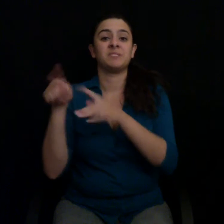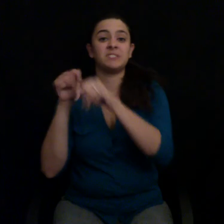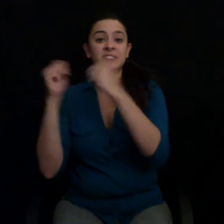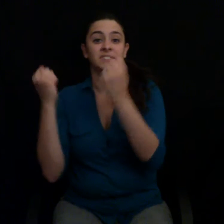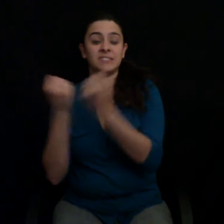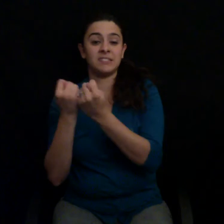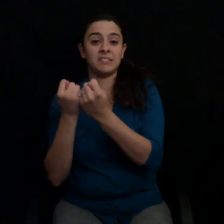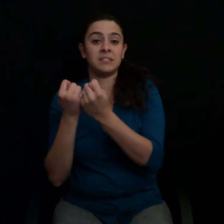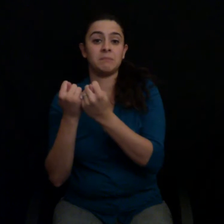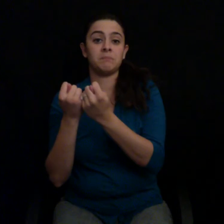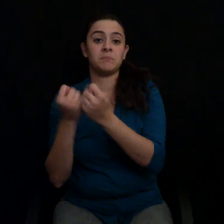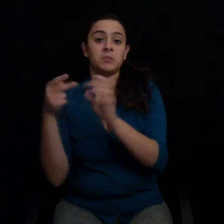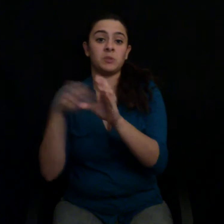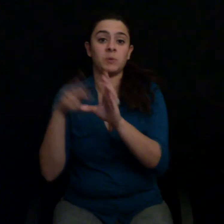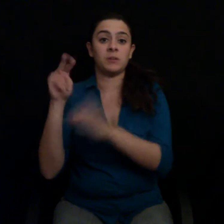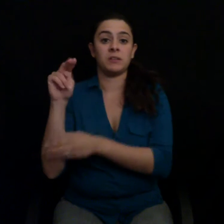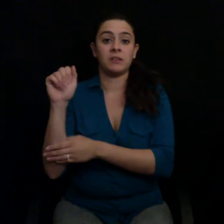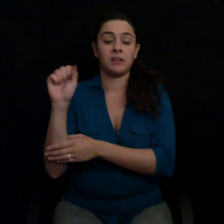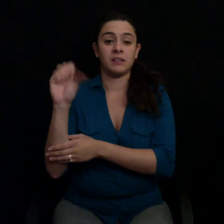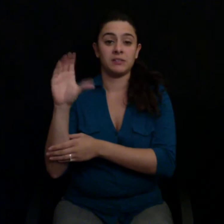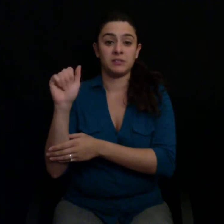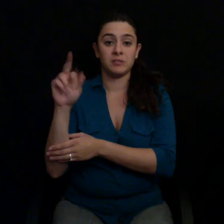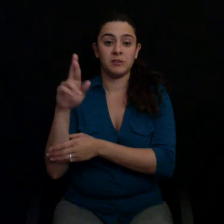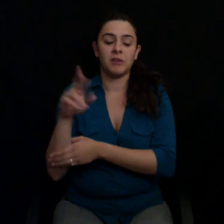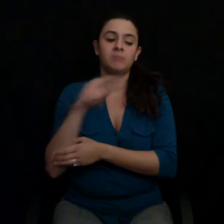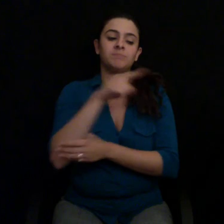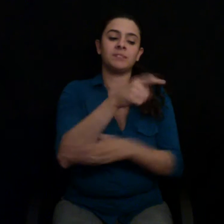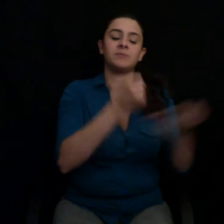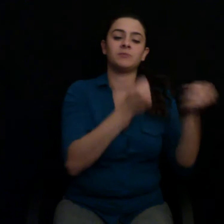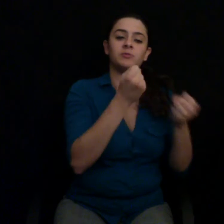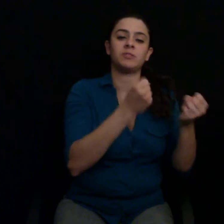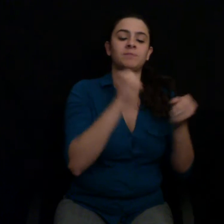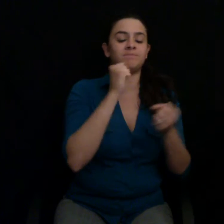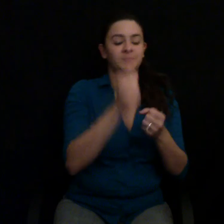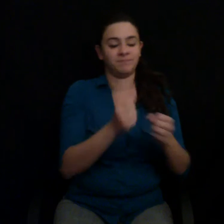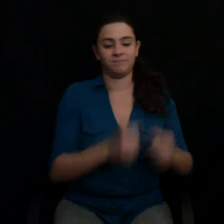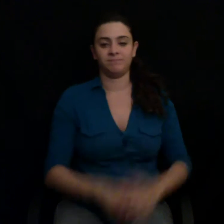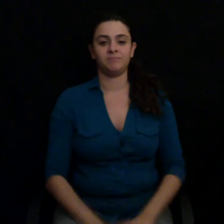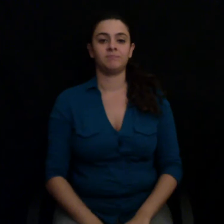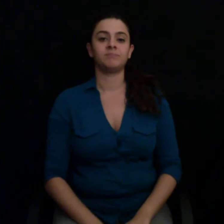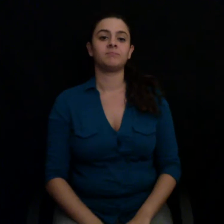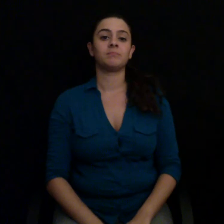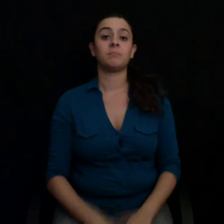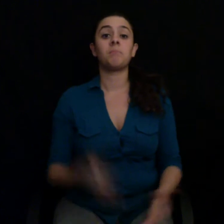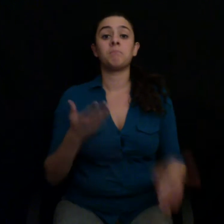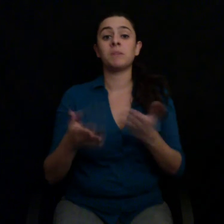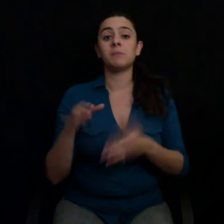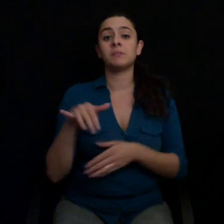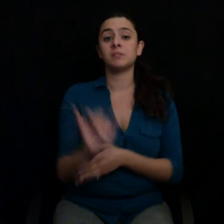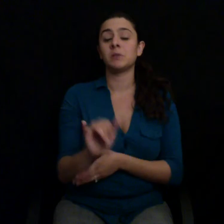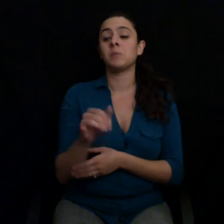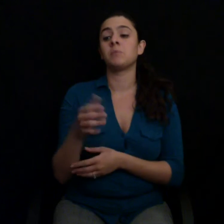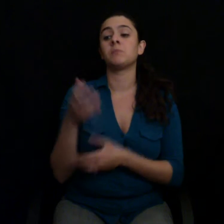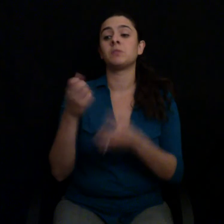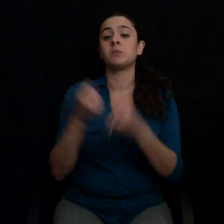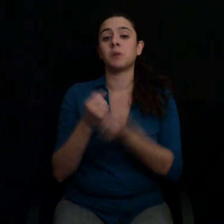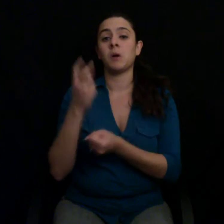including myself, I really enjoyed the interview with Josh. But we still could end up seeing the Doge car on the track at Daytona. It just won't be with Josh Wise behind